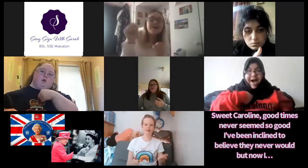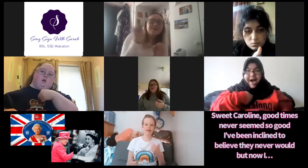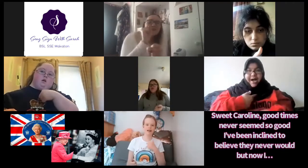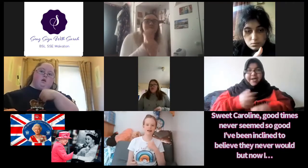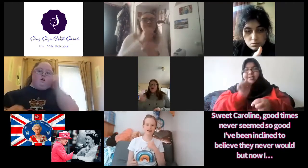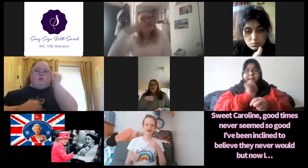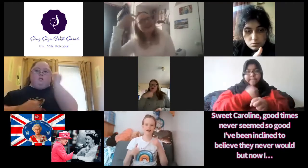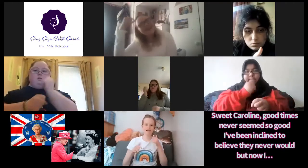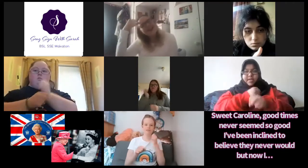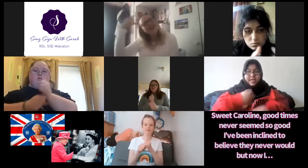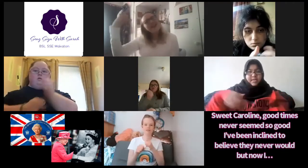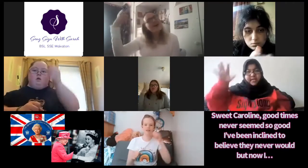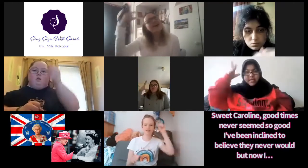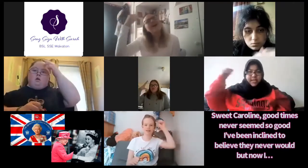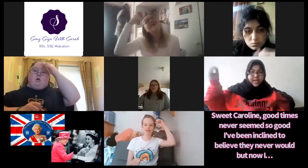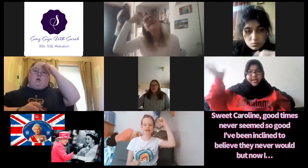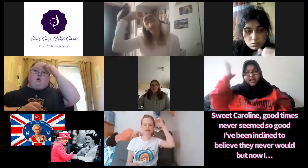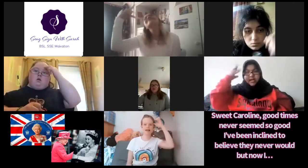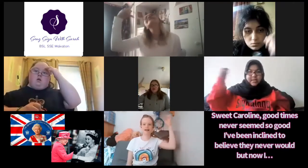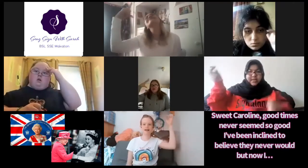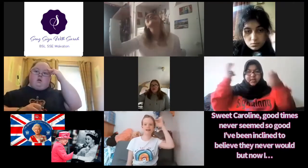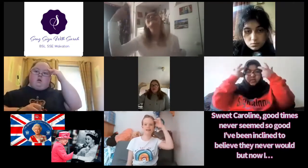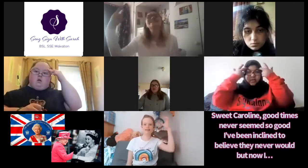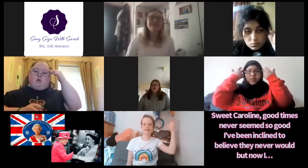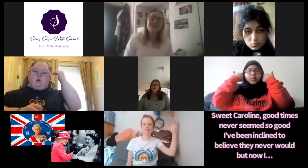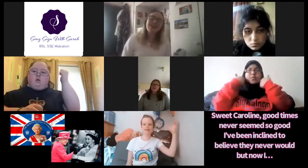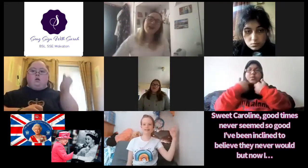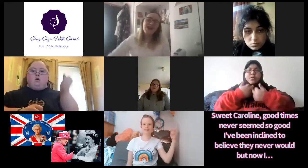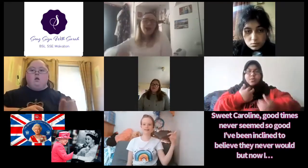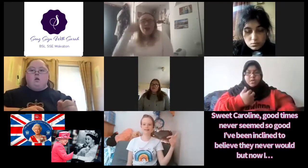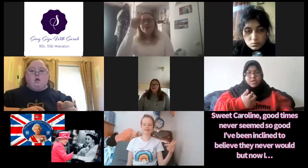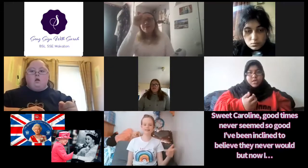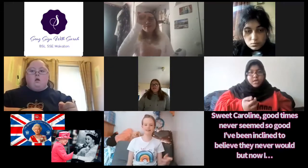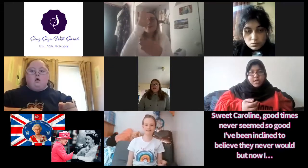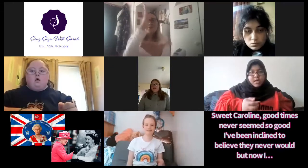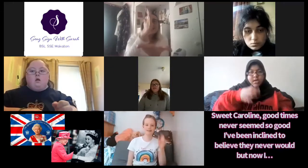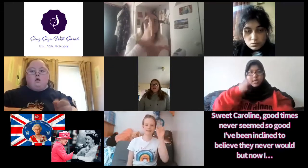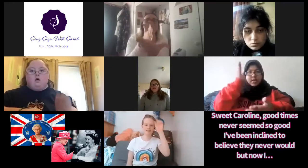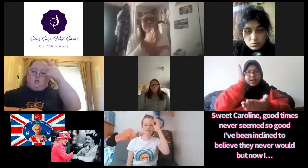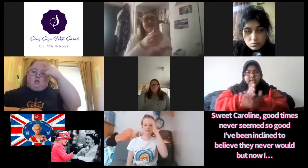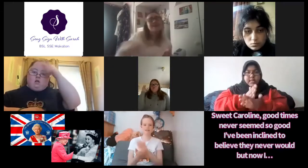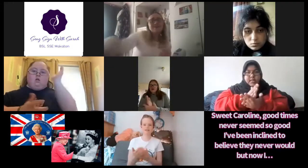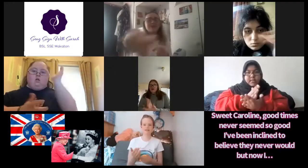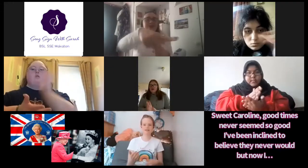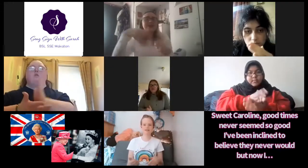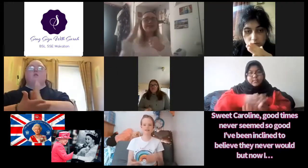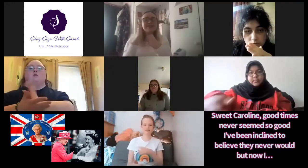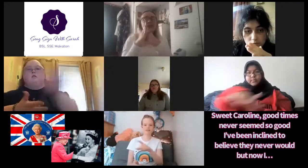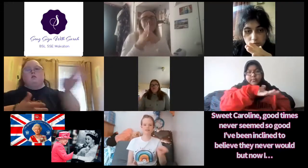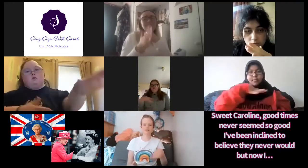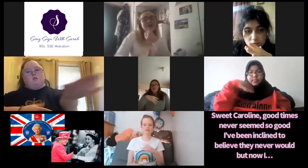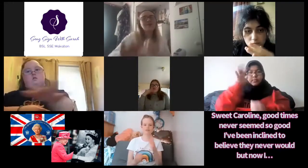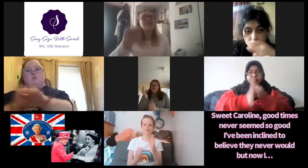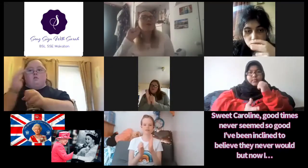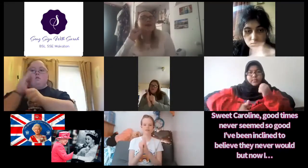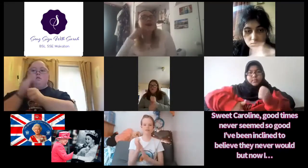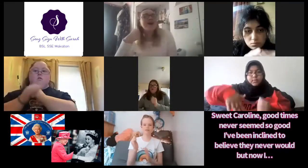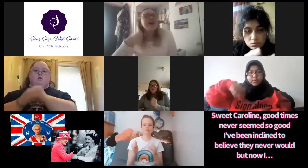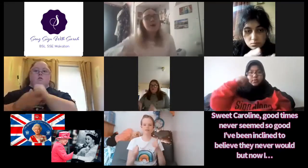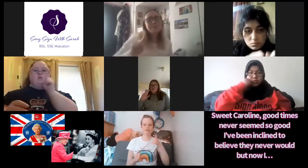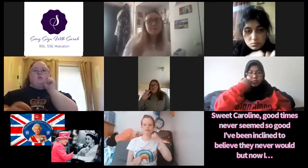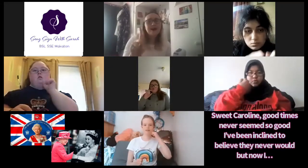I've been inclined To believe there never